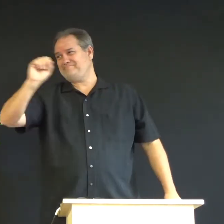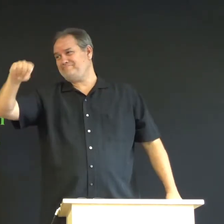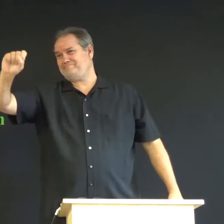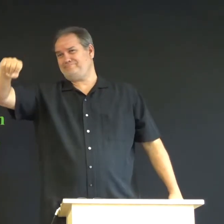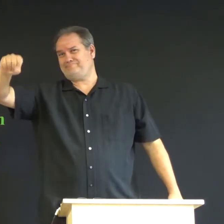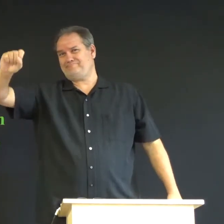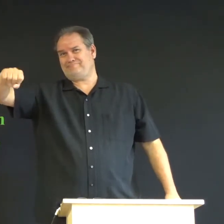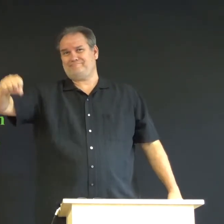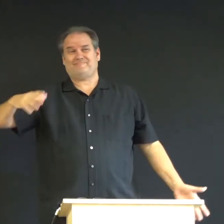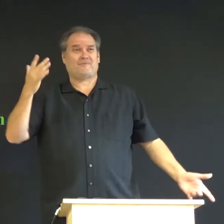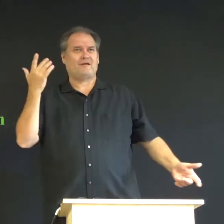smarter than us.